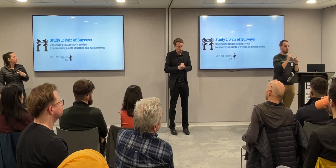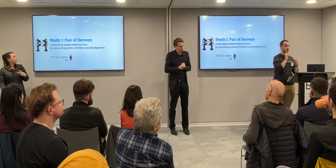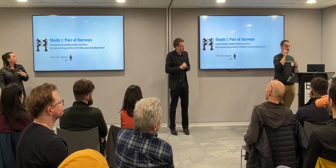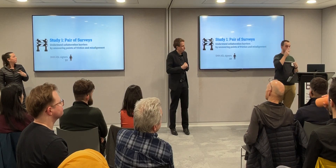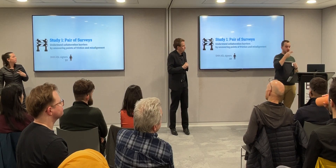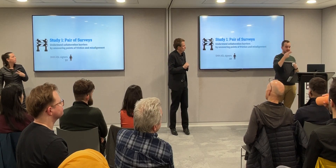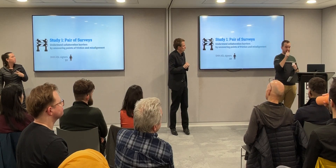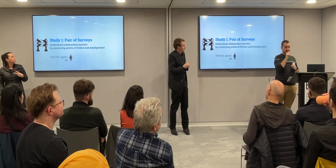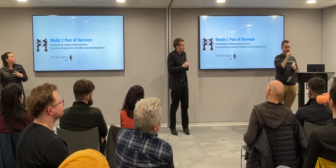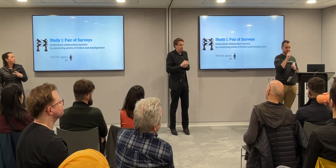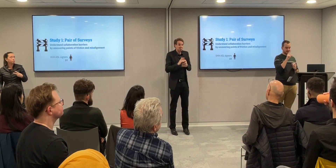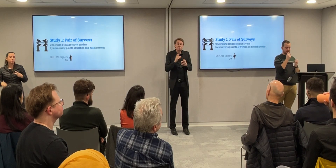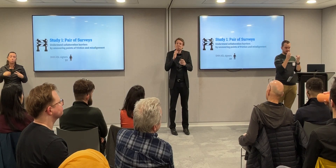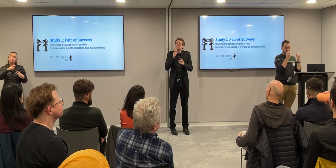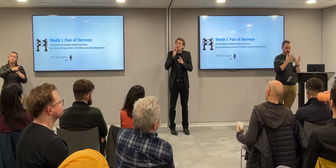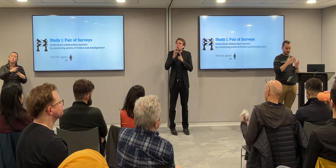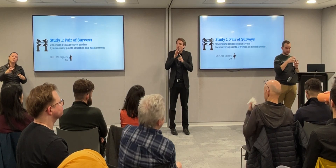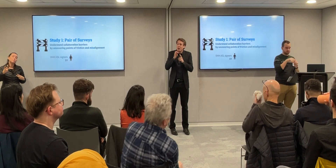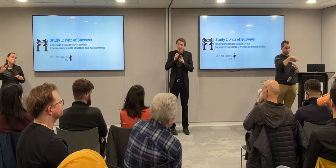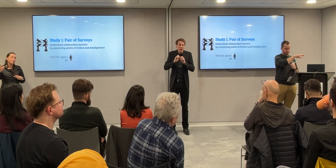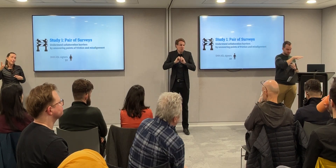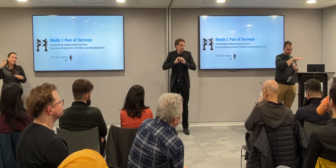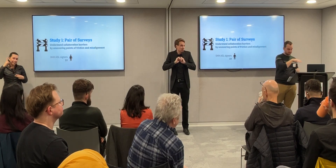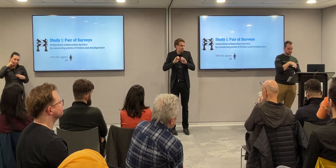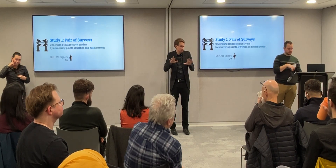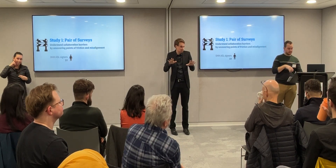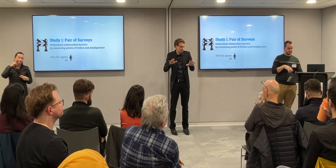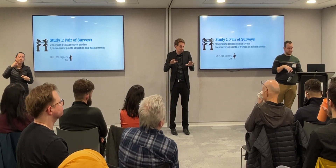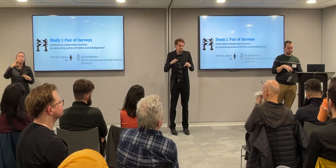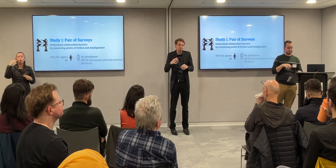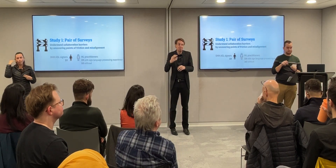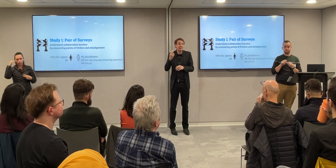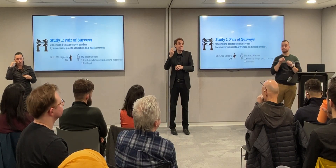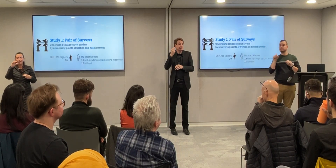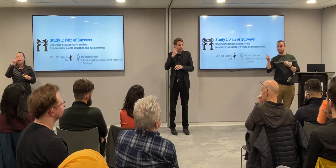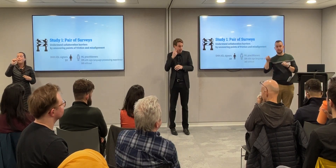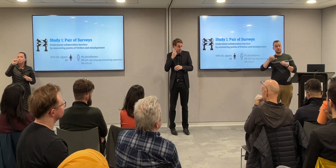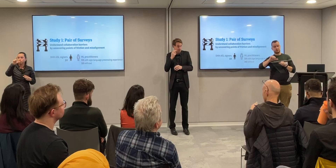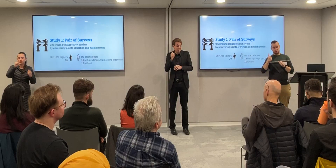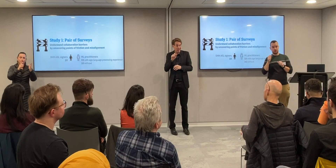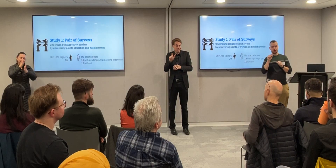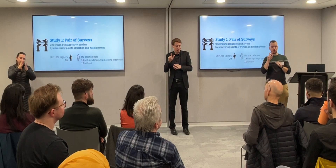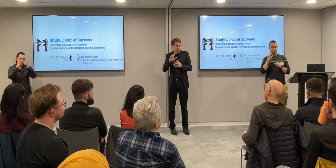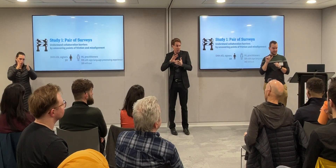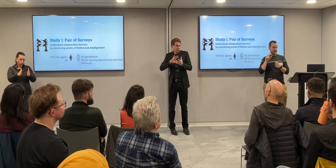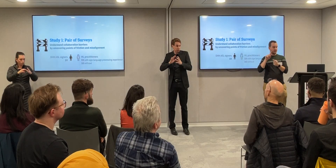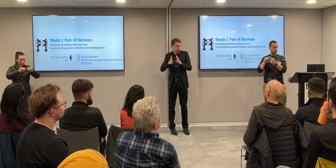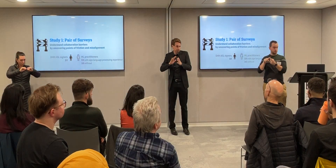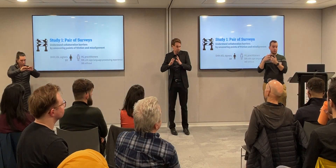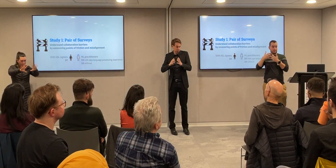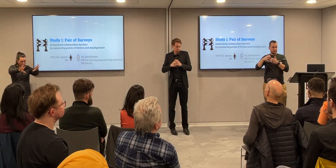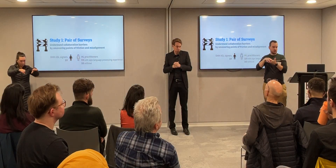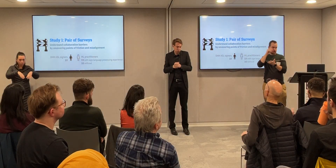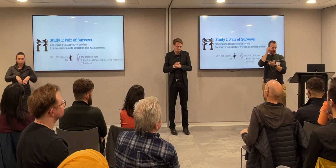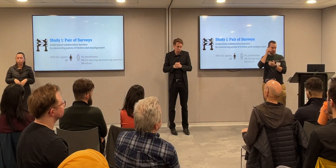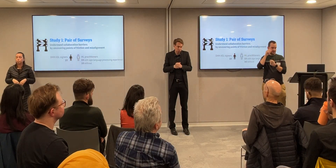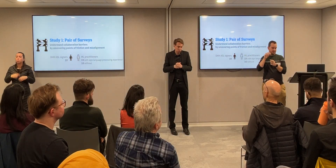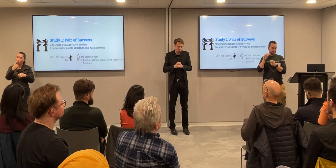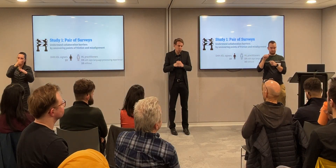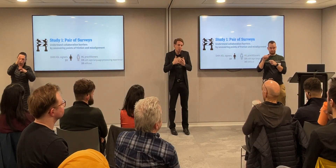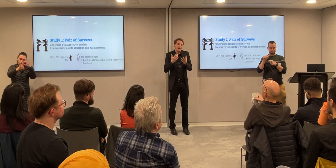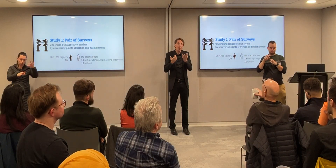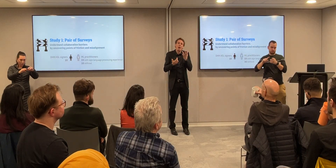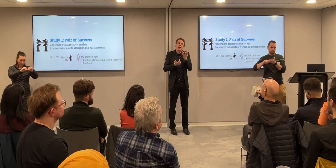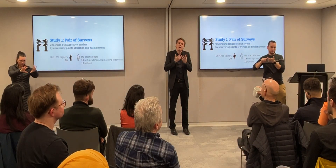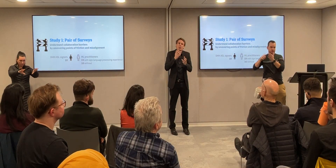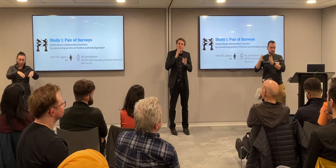We sent those out to deaf and hard of hearing ASL signers. And then we sent the other surveys to